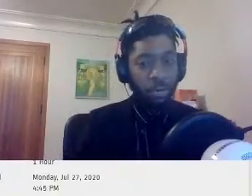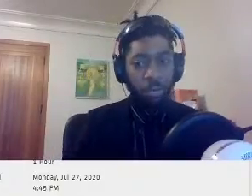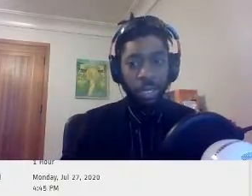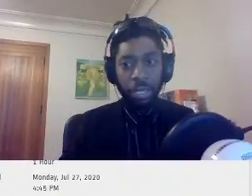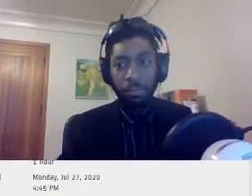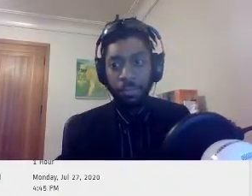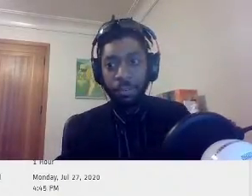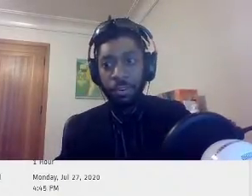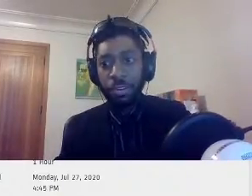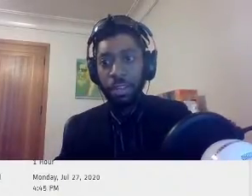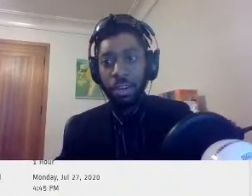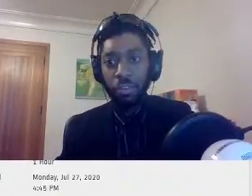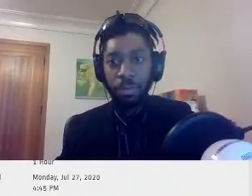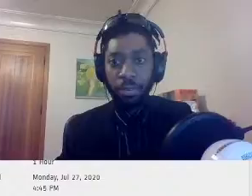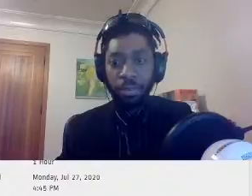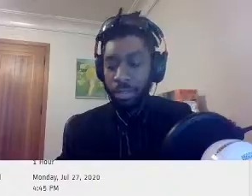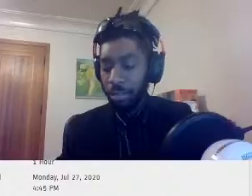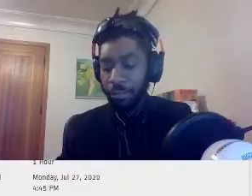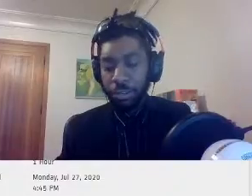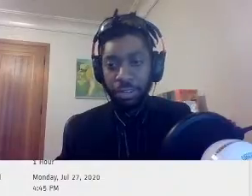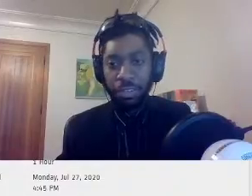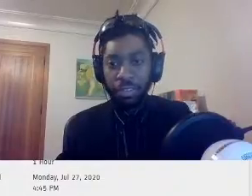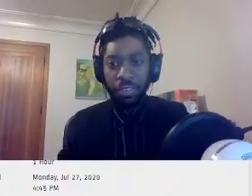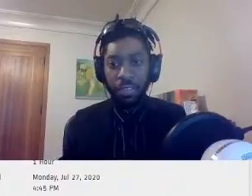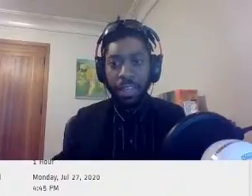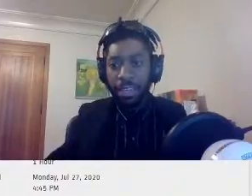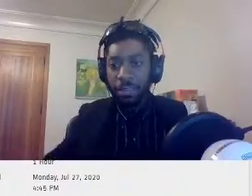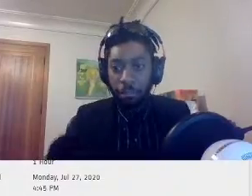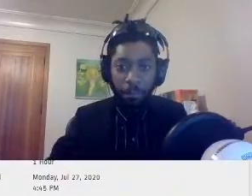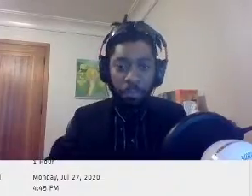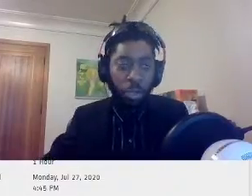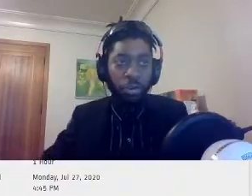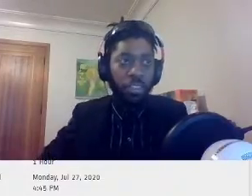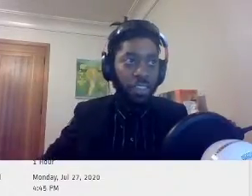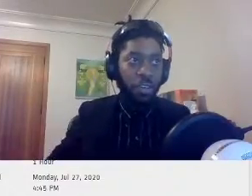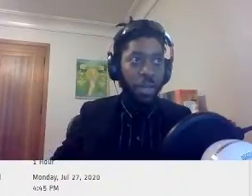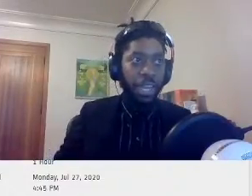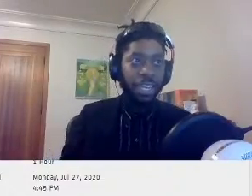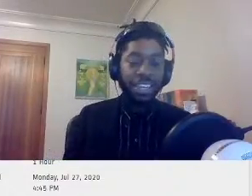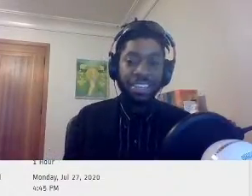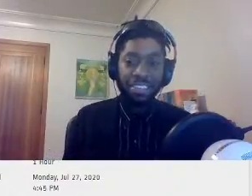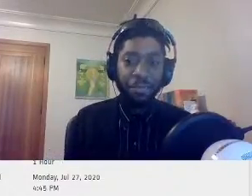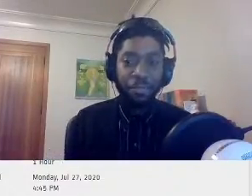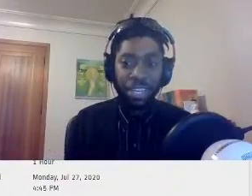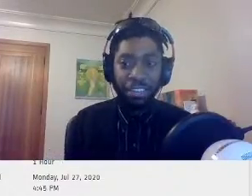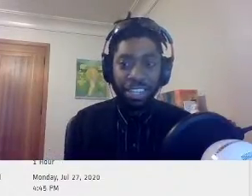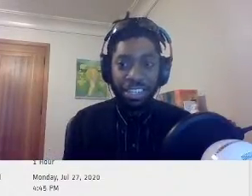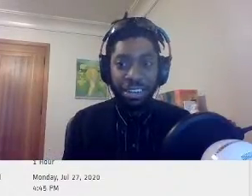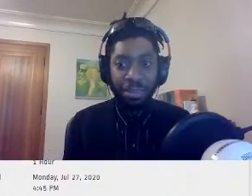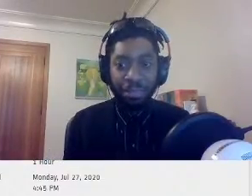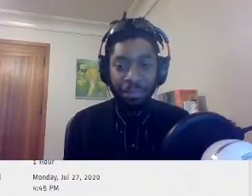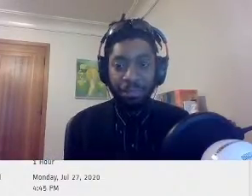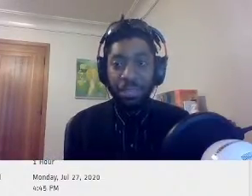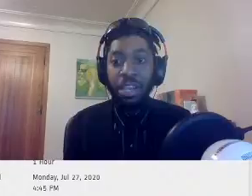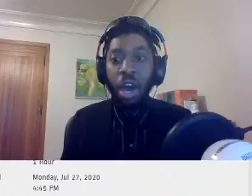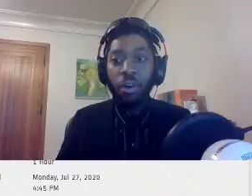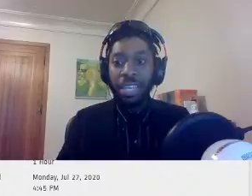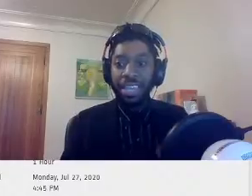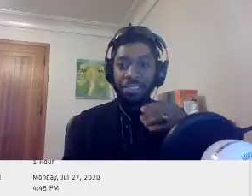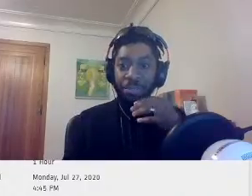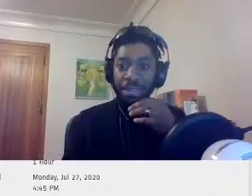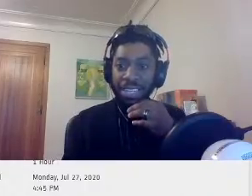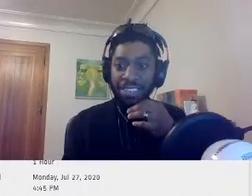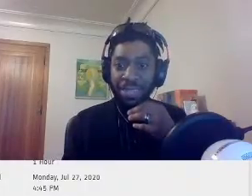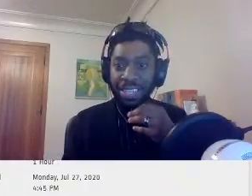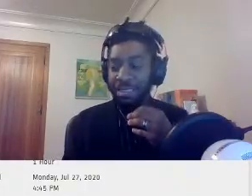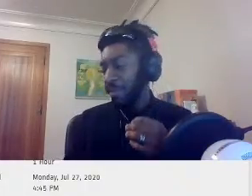Now we're waiting for the Honorable Governor Sisolak, or Sissy Quack, as some of you guys like to call him. Oh yeah,